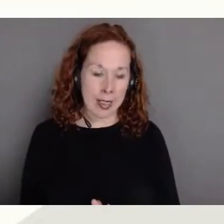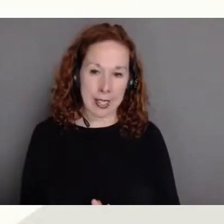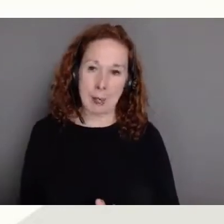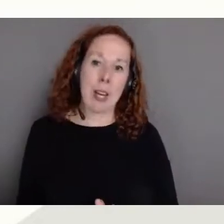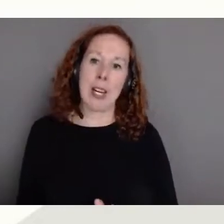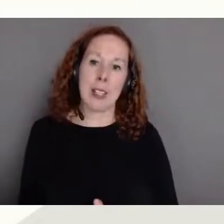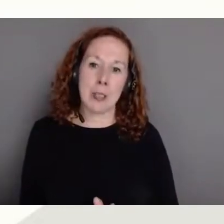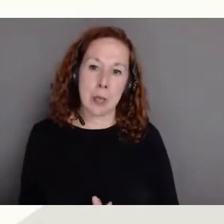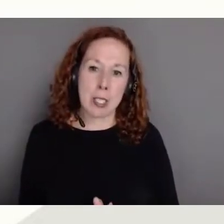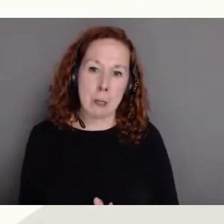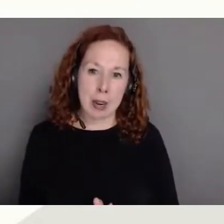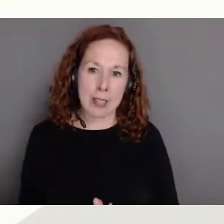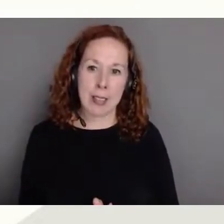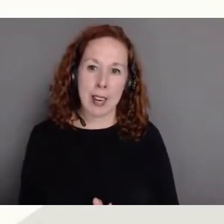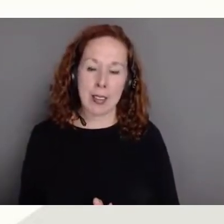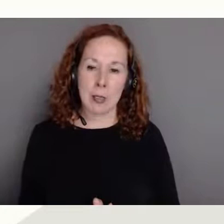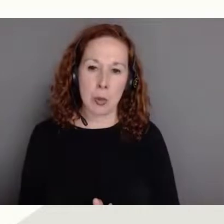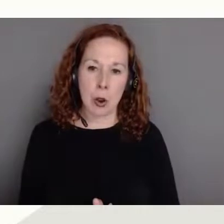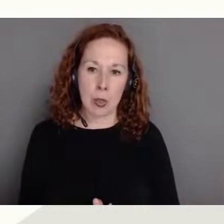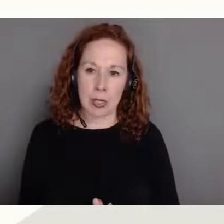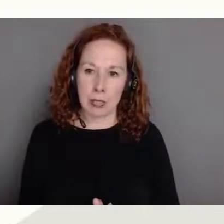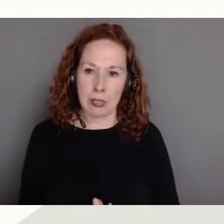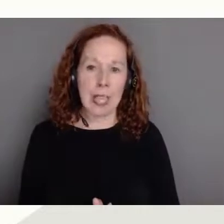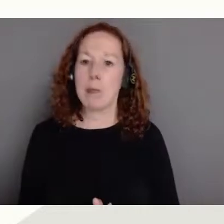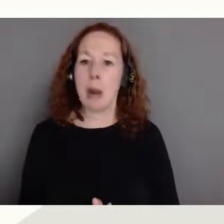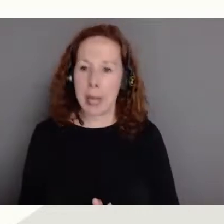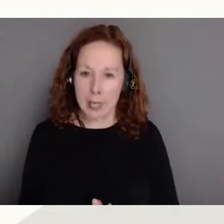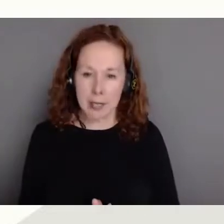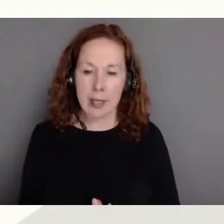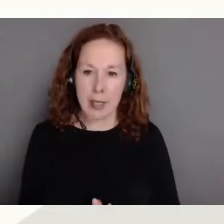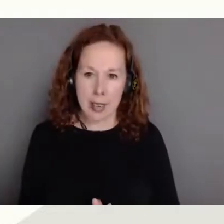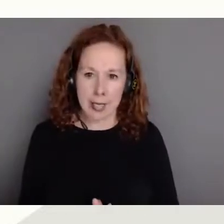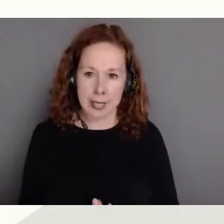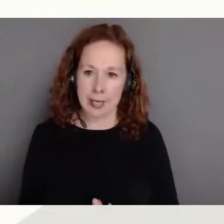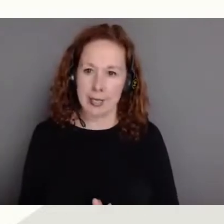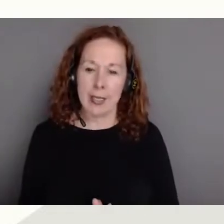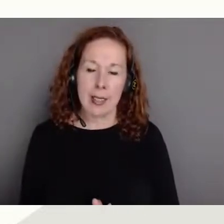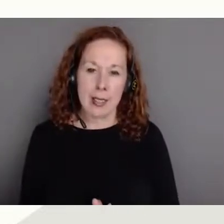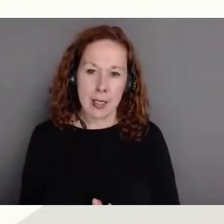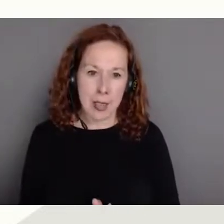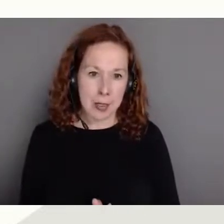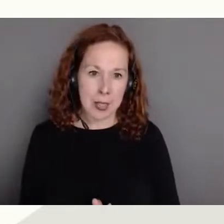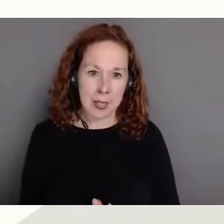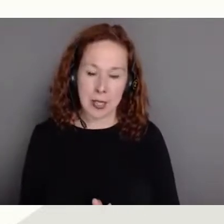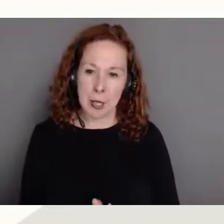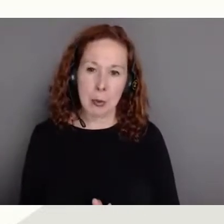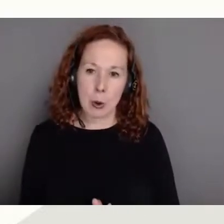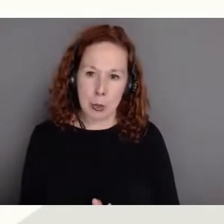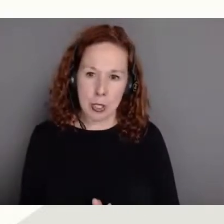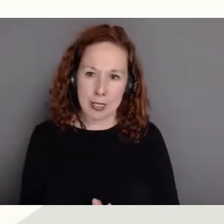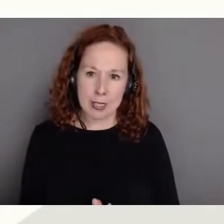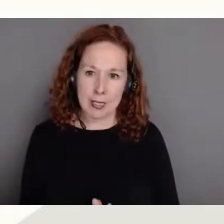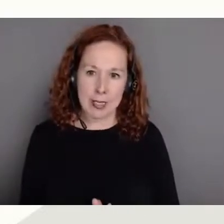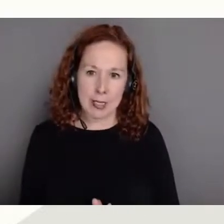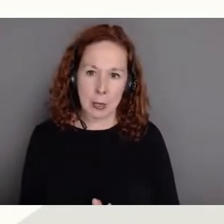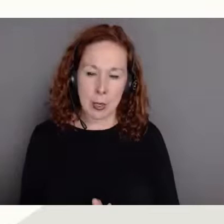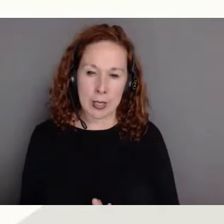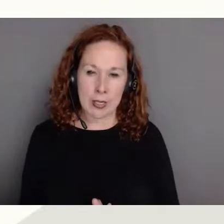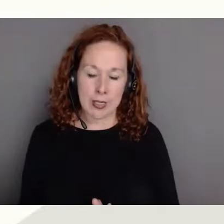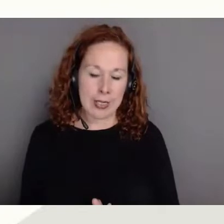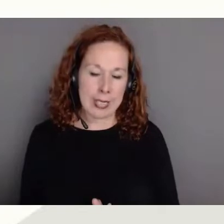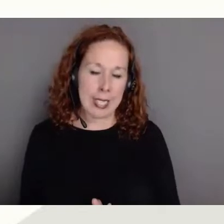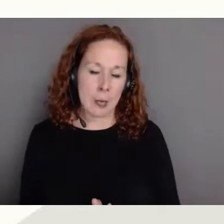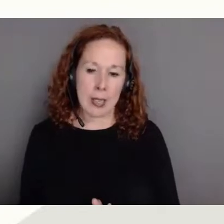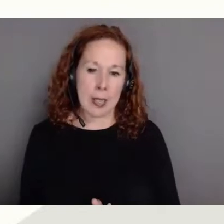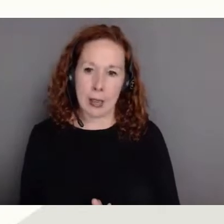colleagues that I admire and respect, I think we're all of like mind, and that Mhm. it's that this is the approach. It's you want